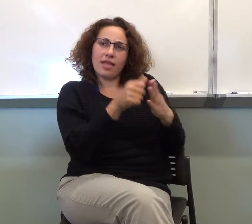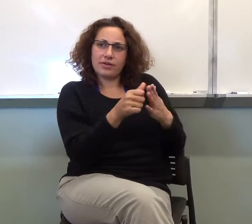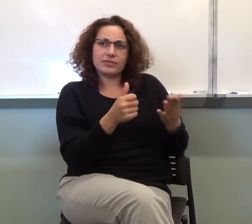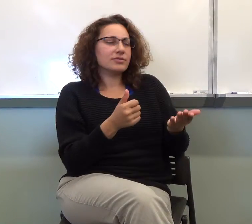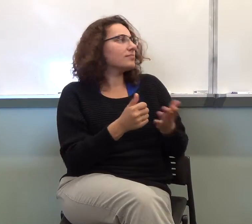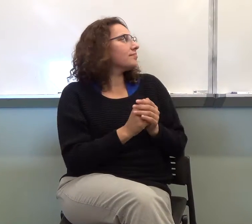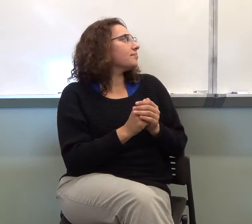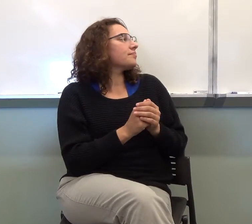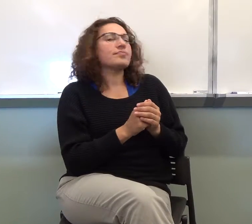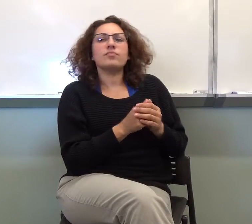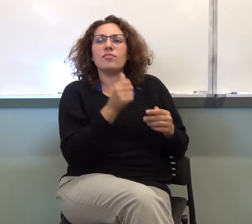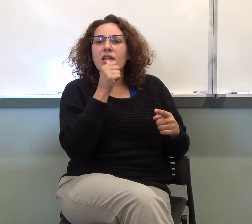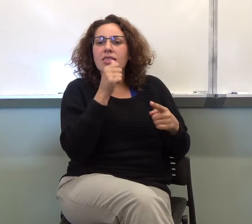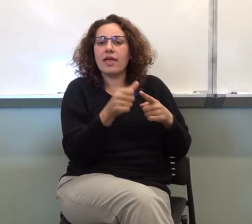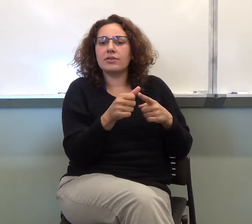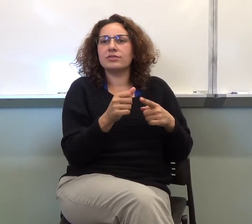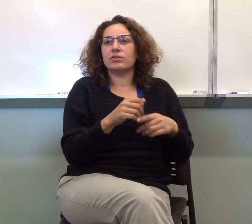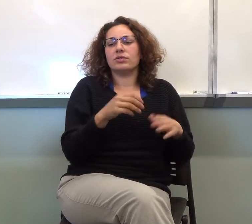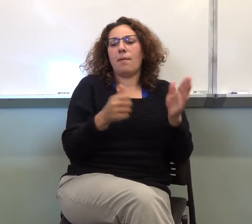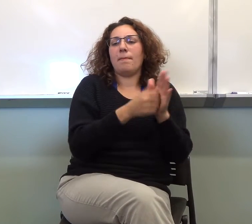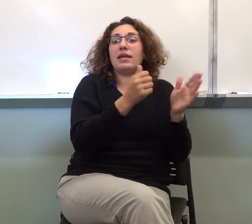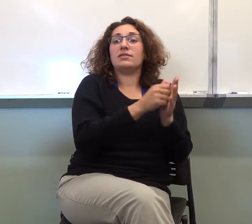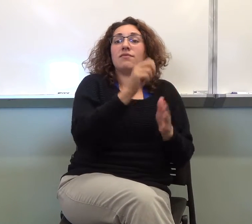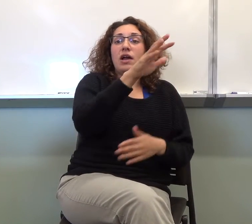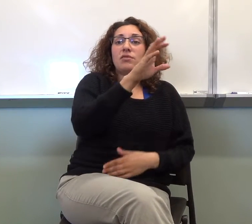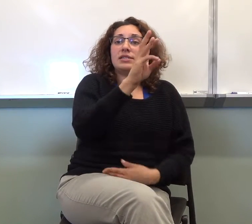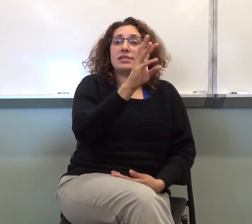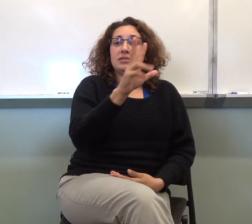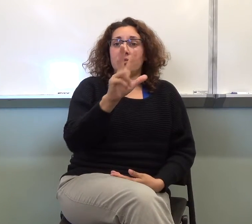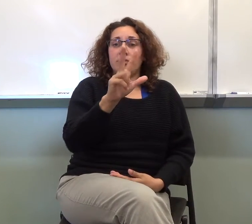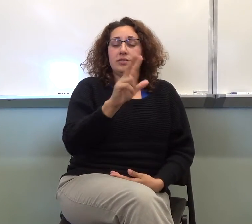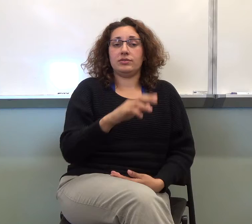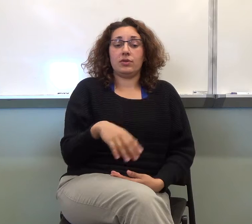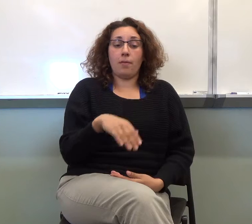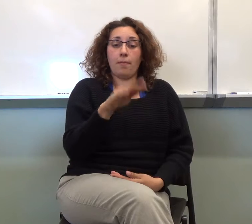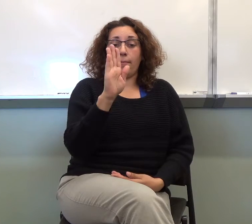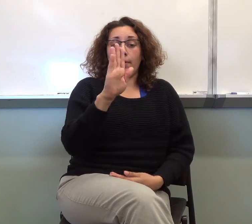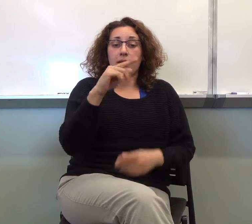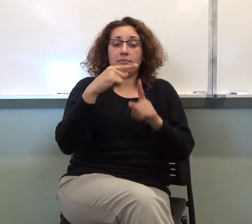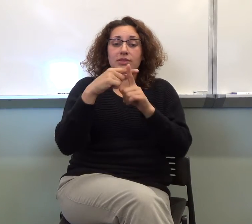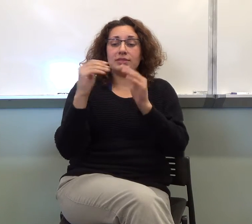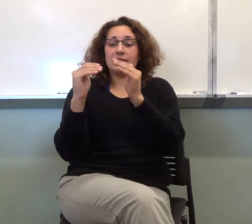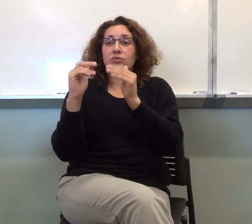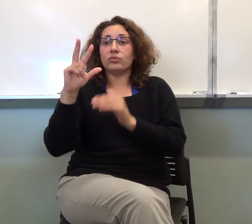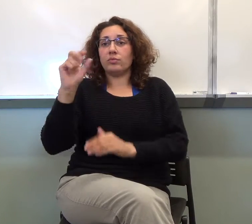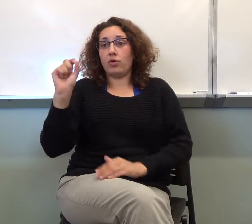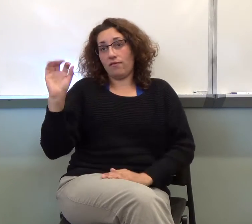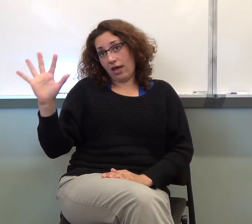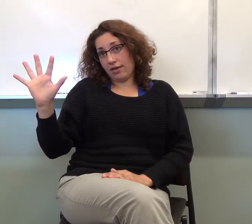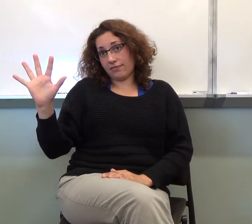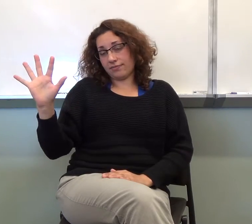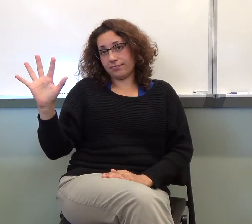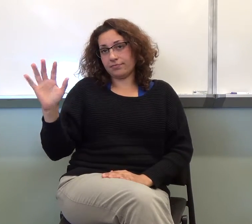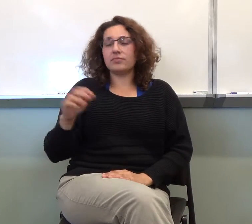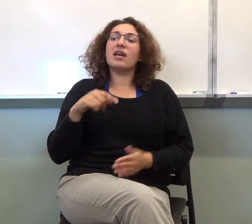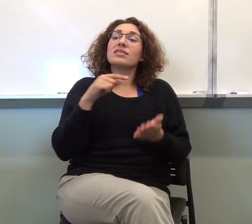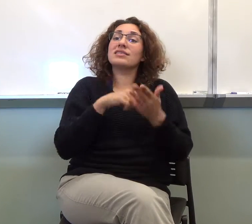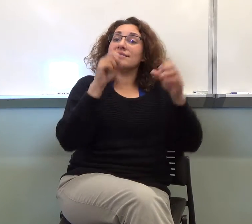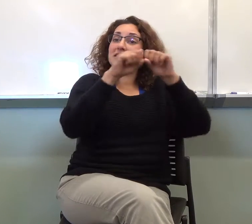page 563 at the top. A B plus is a 3.5. This is a 4.0 system. The 4.0